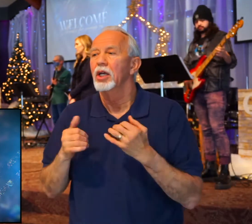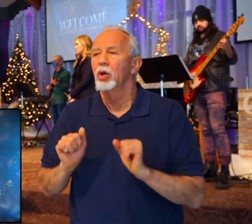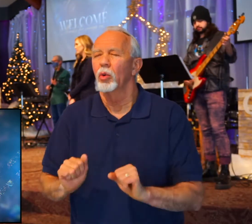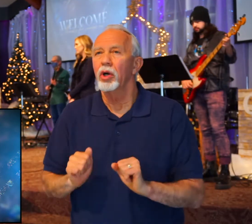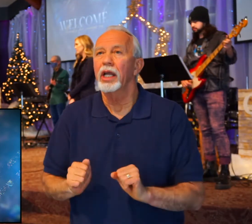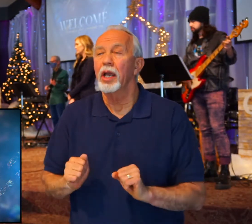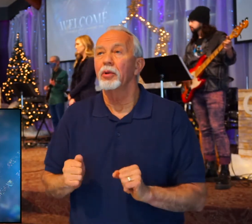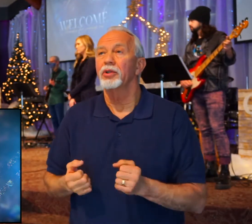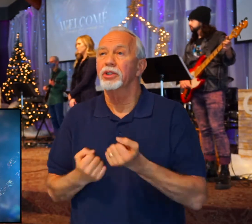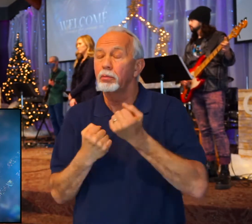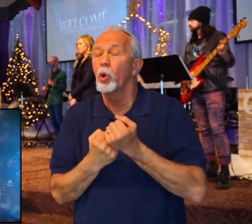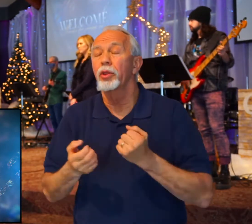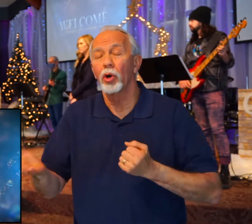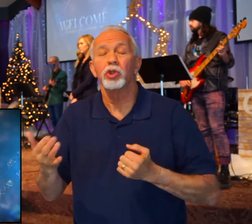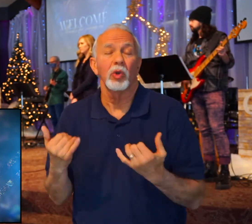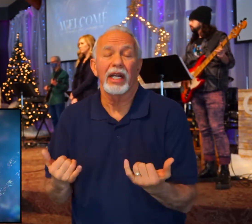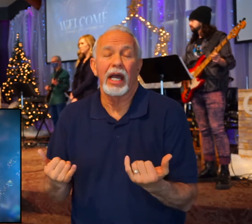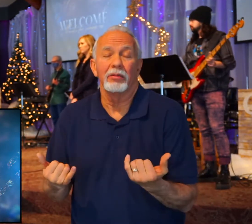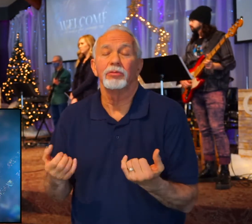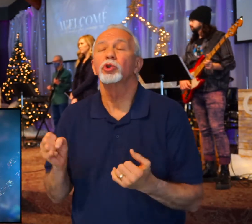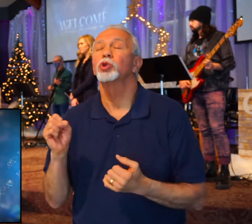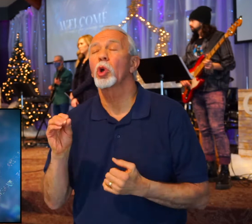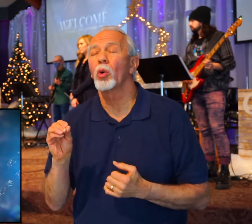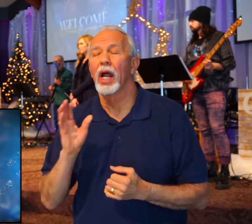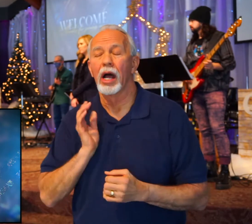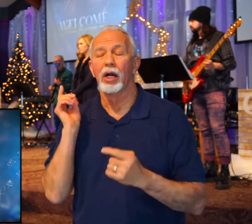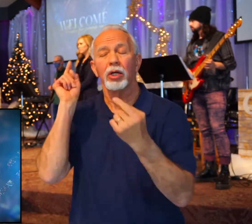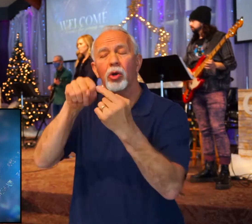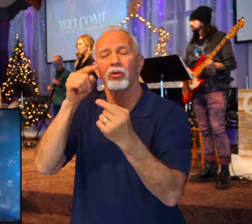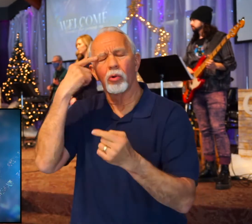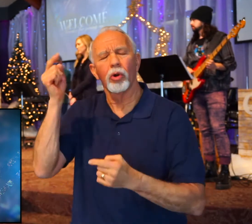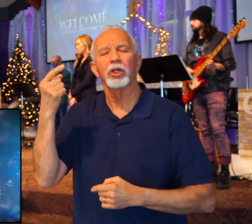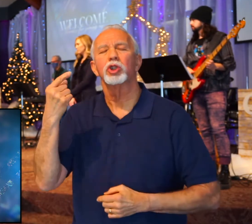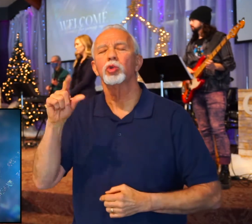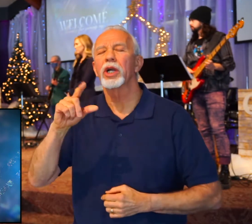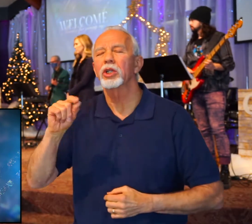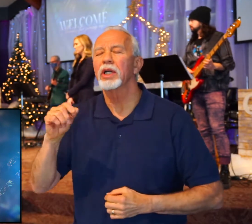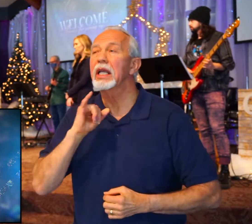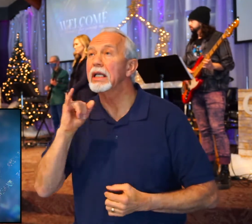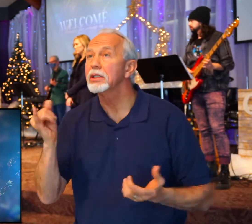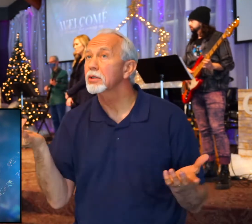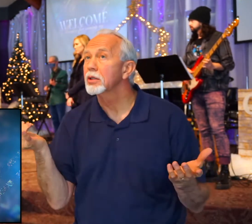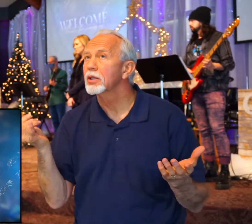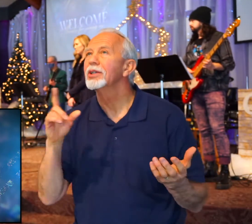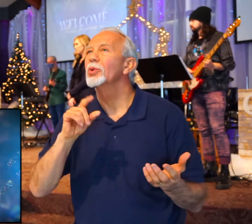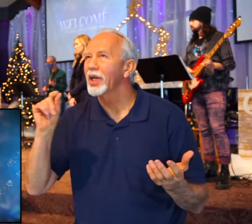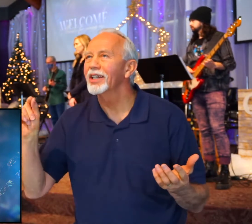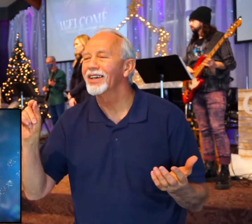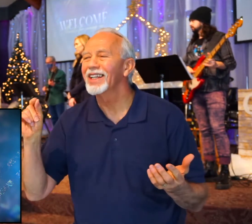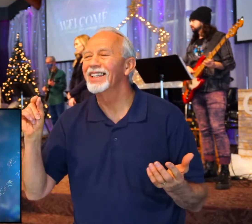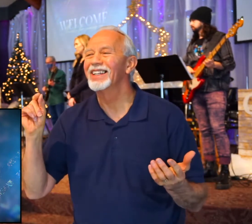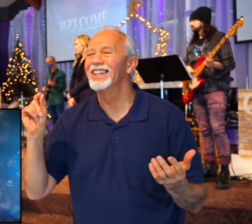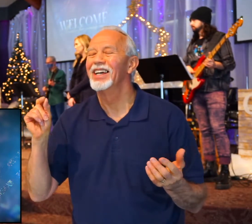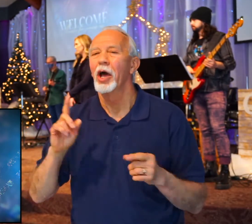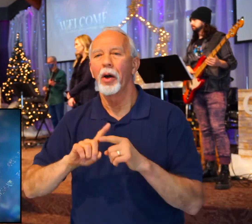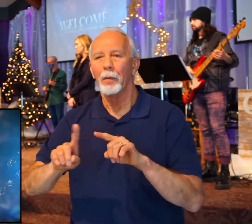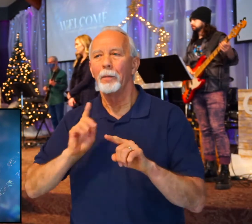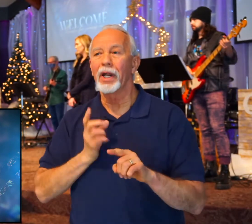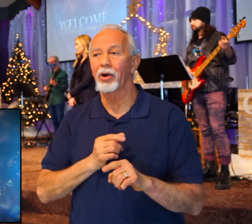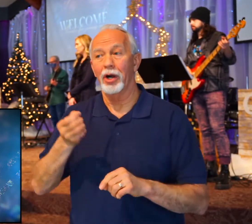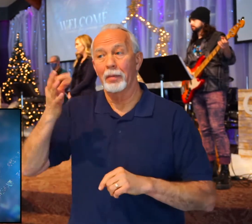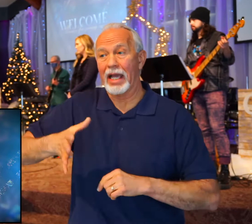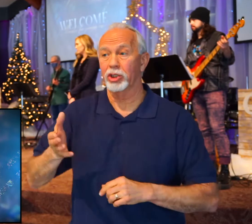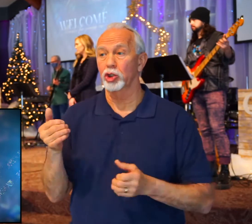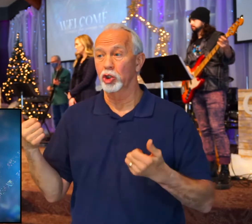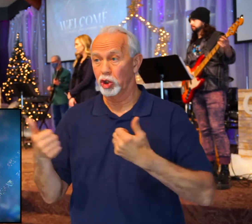those who are there. So, our goal for 2020 is 2020. But our pastor's